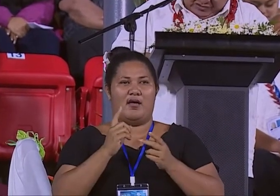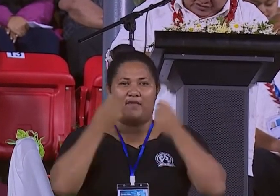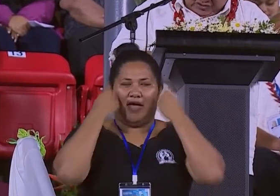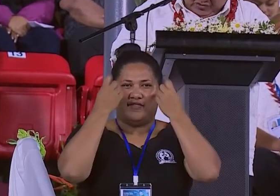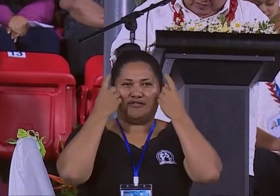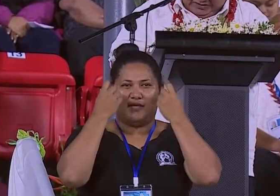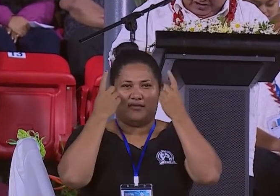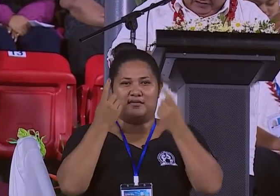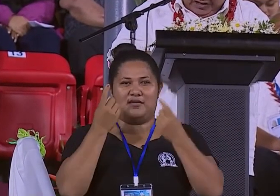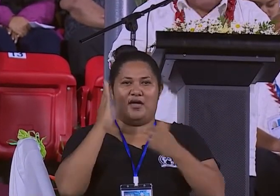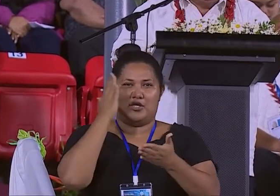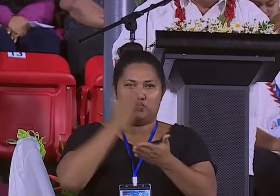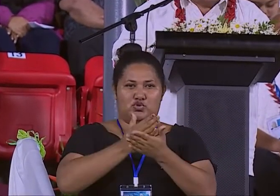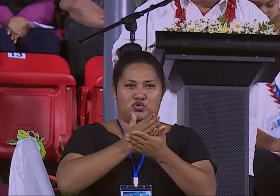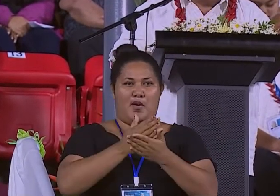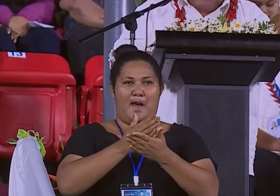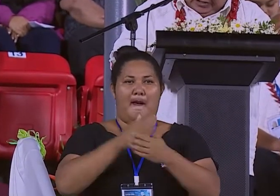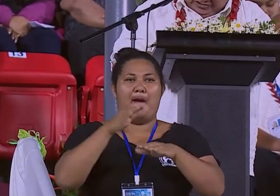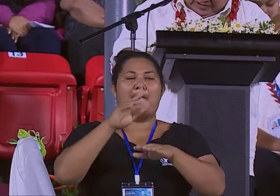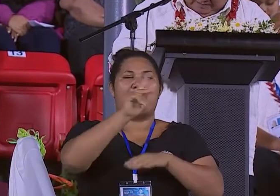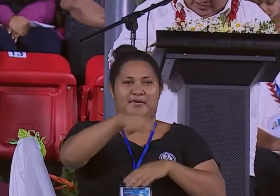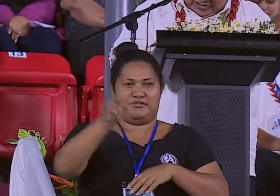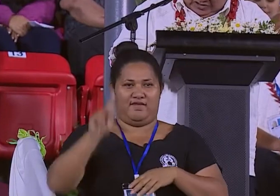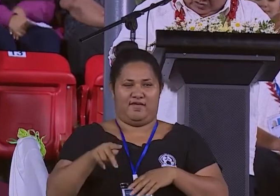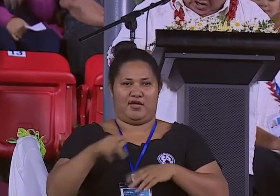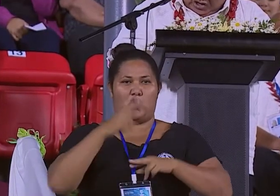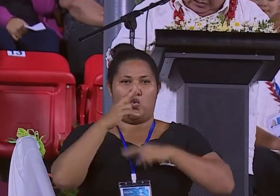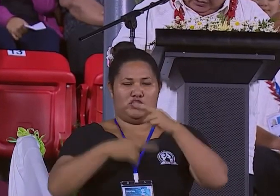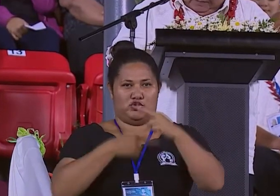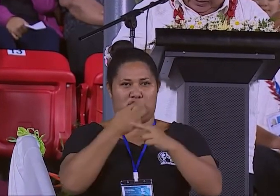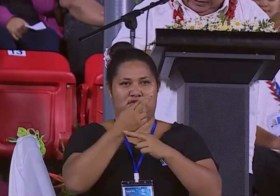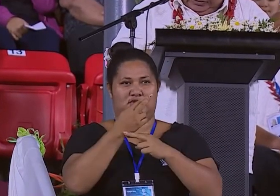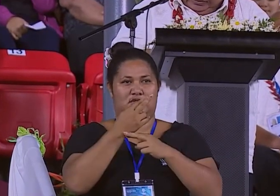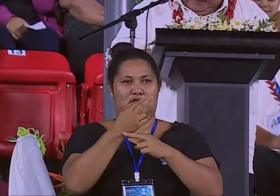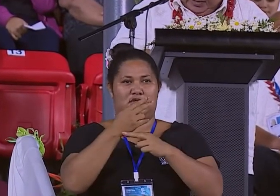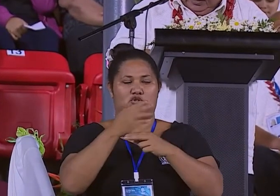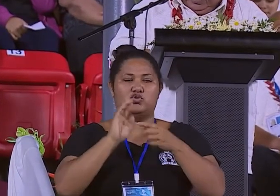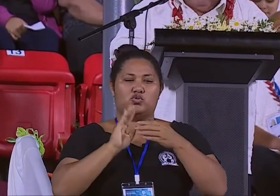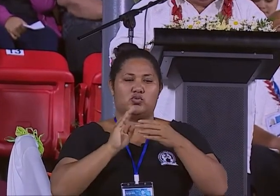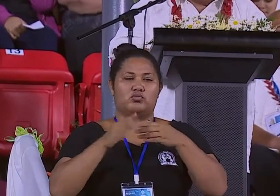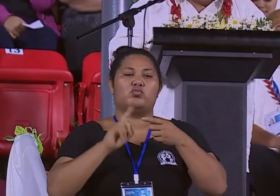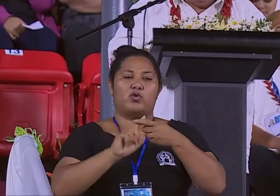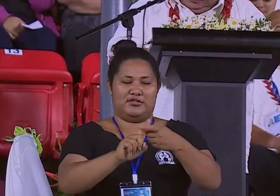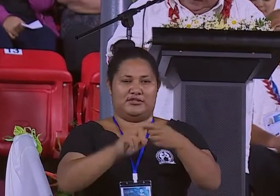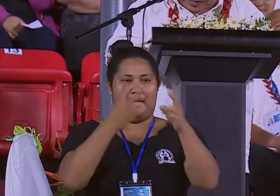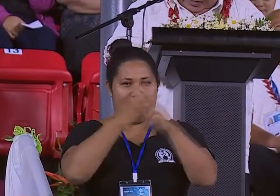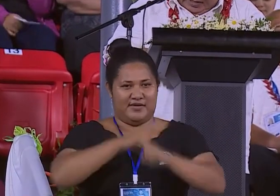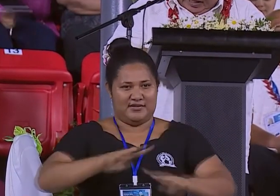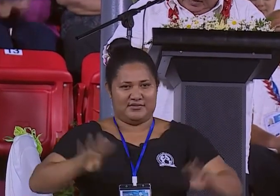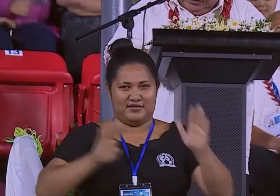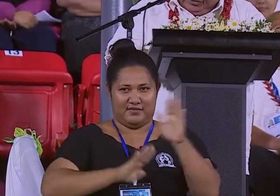understanding of true Pacific regionalism towards peace,